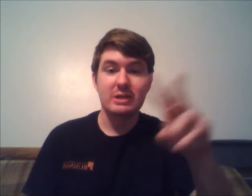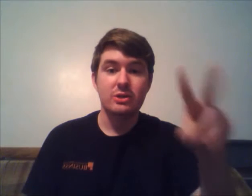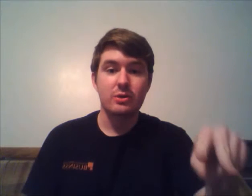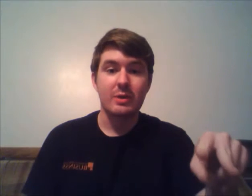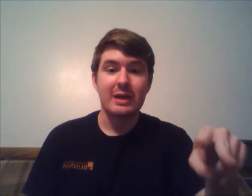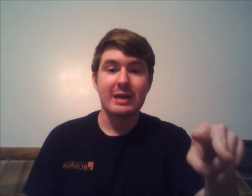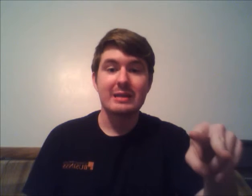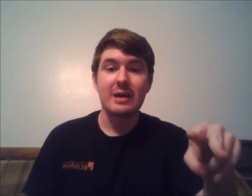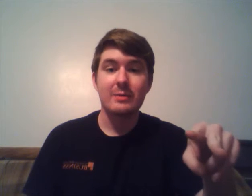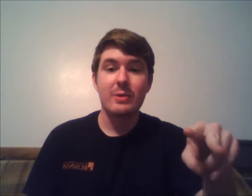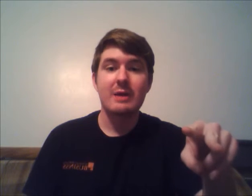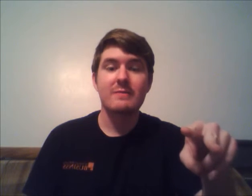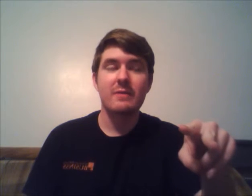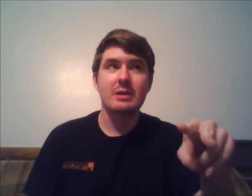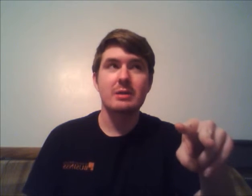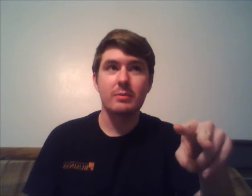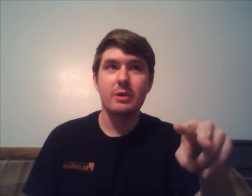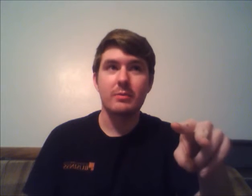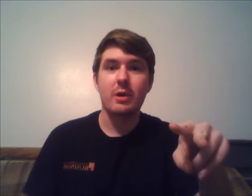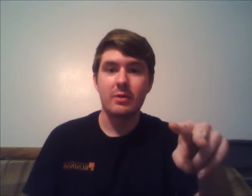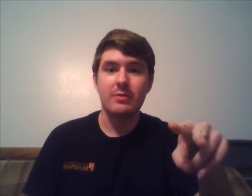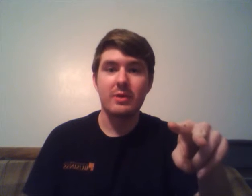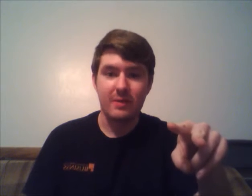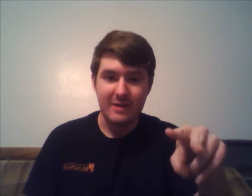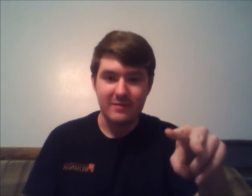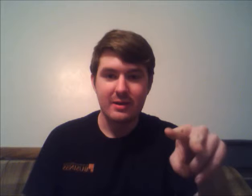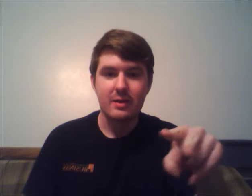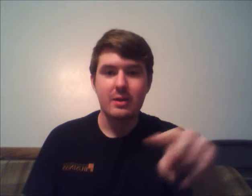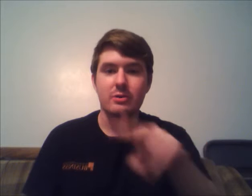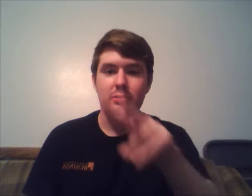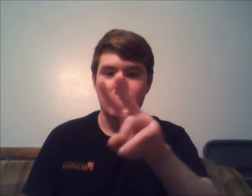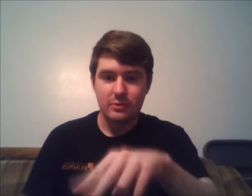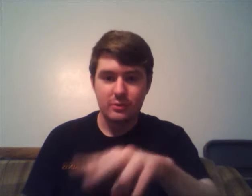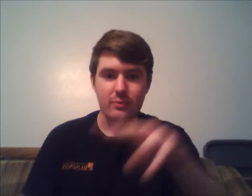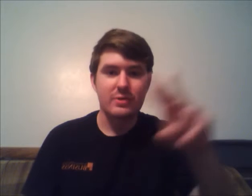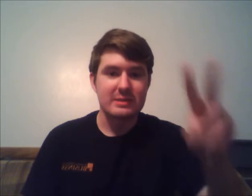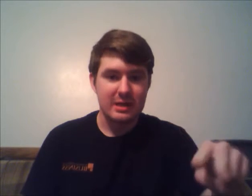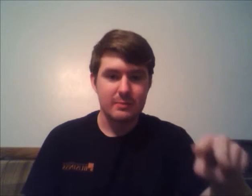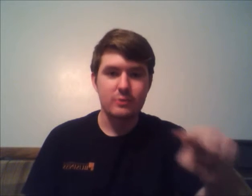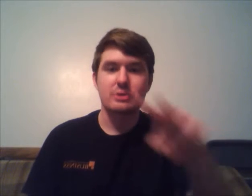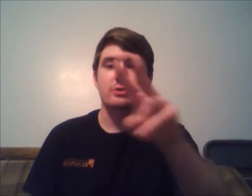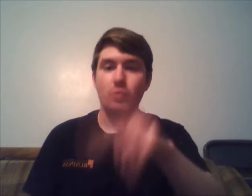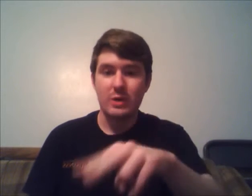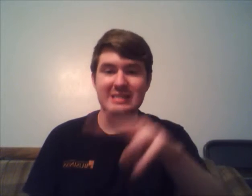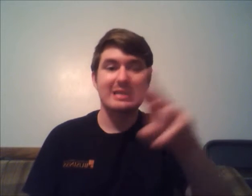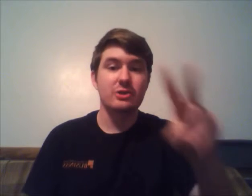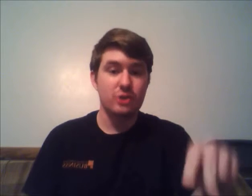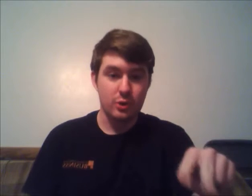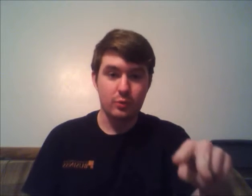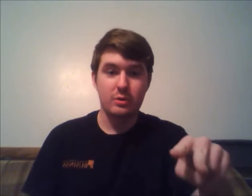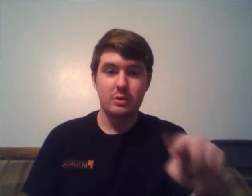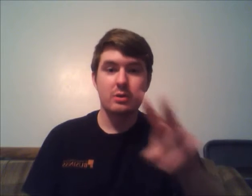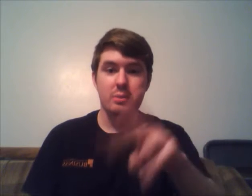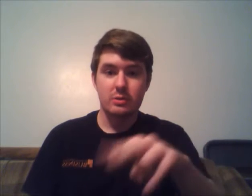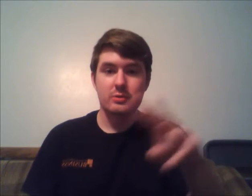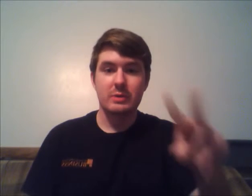22. Anytime you have a double number other than 11, you're going to do this kind of motion, 22,